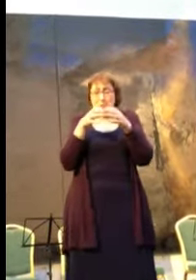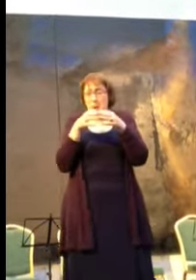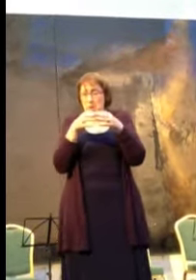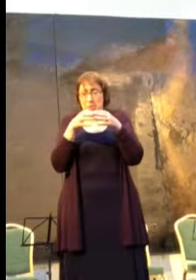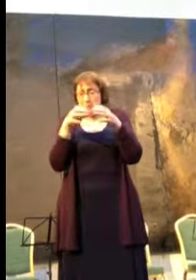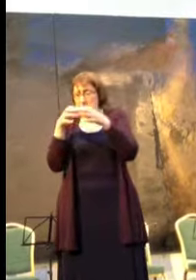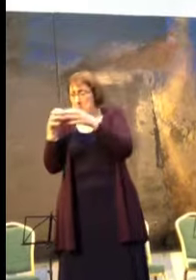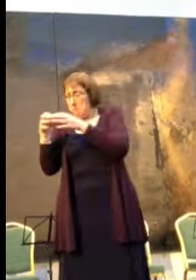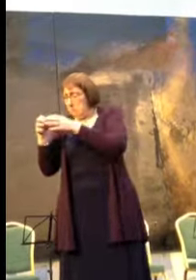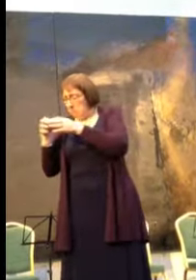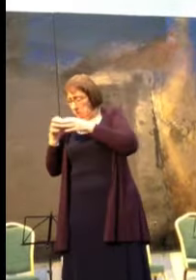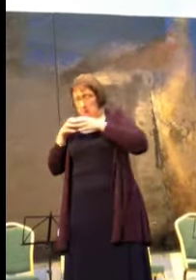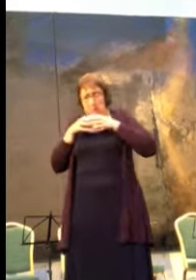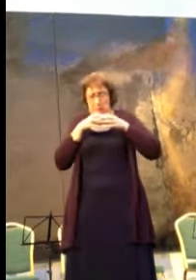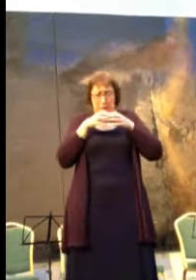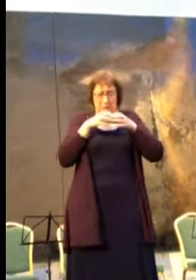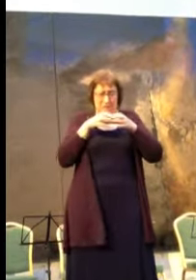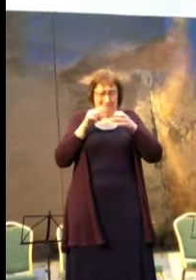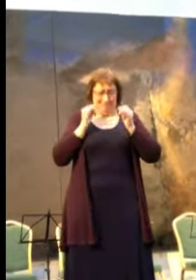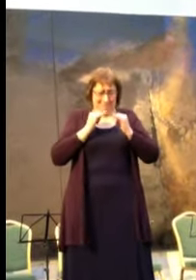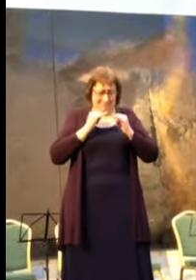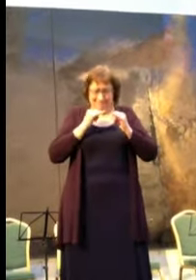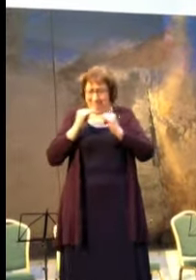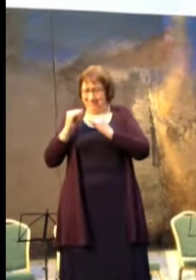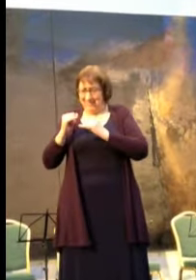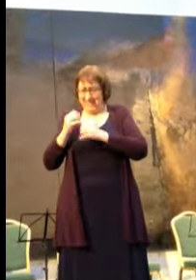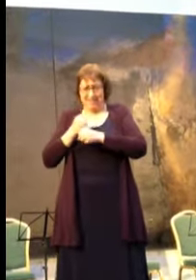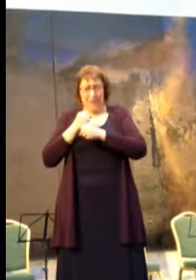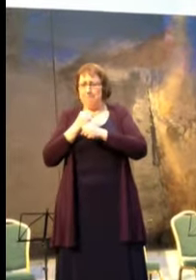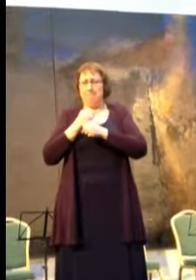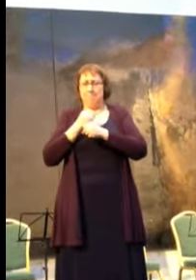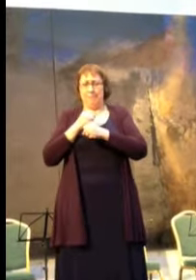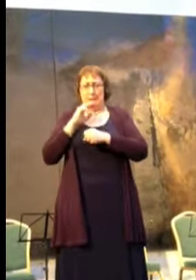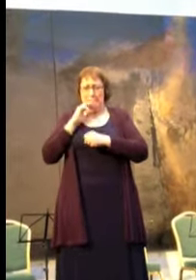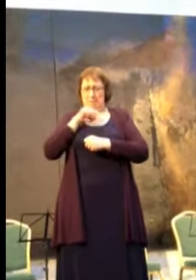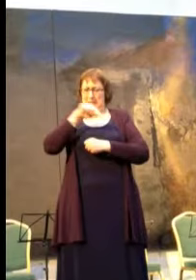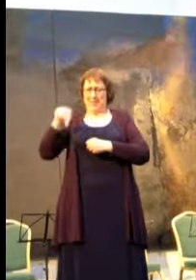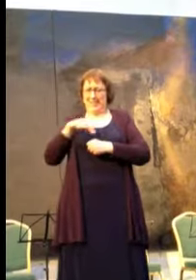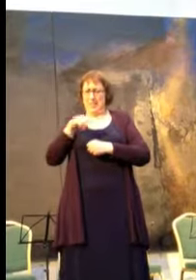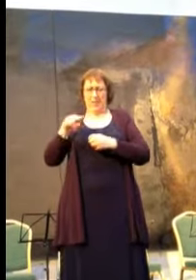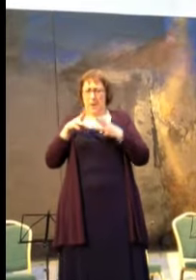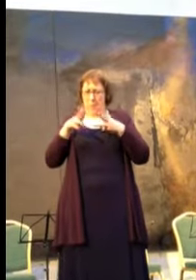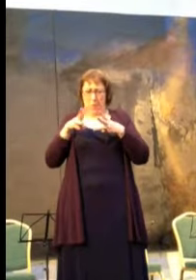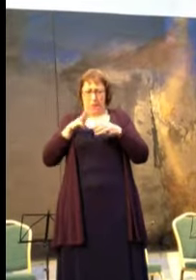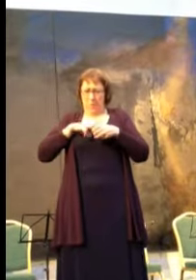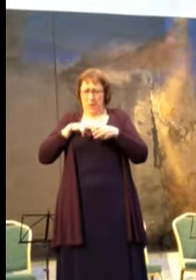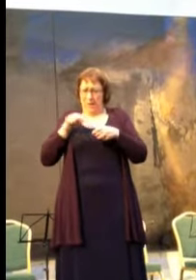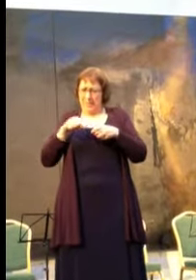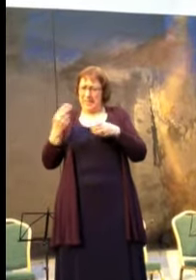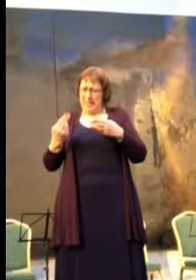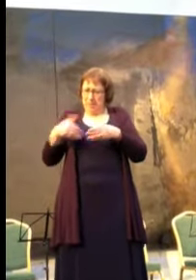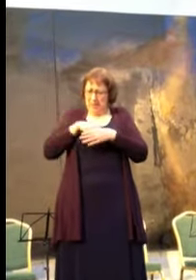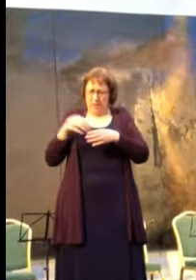it is not those who at the margins suffer, it is that the centre is made hollow and the centre itself is